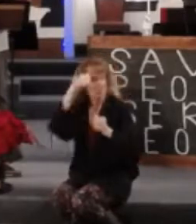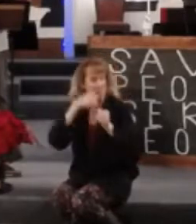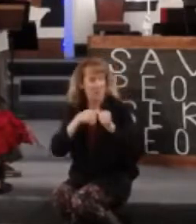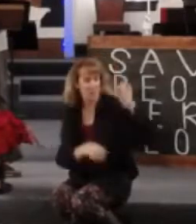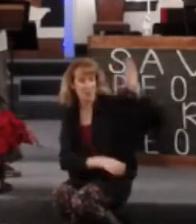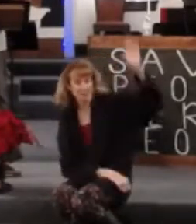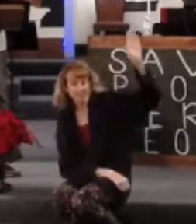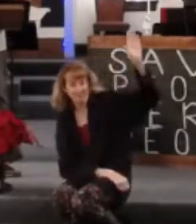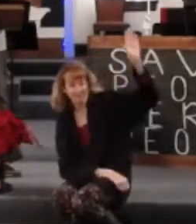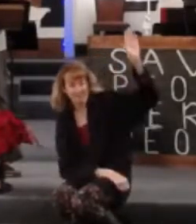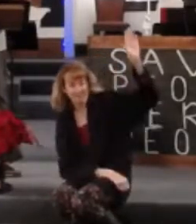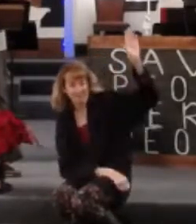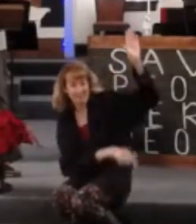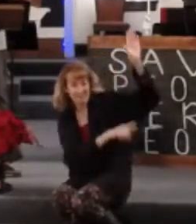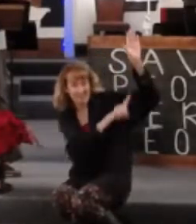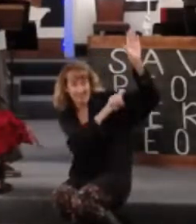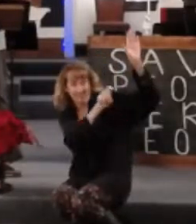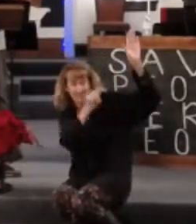here.